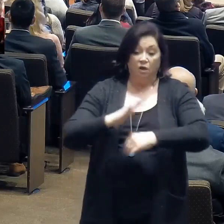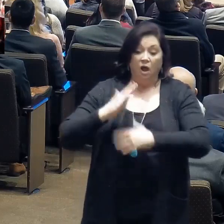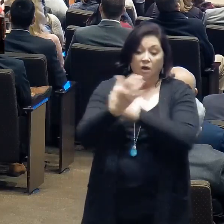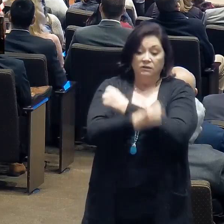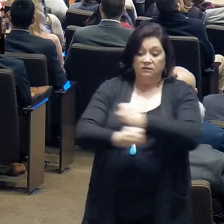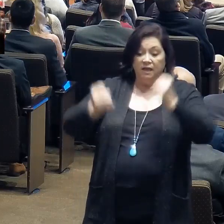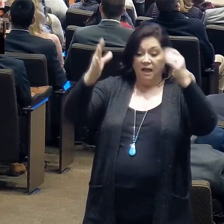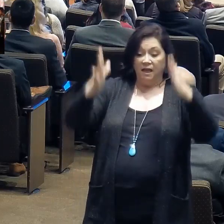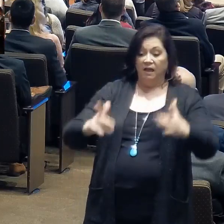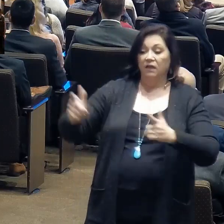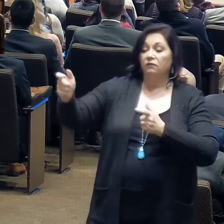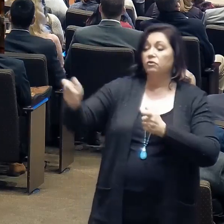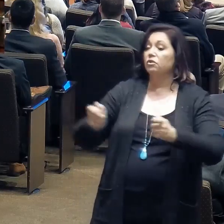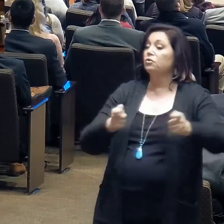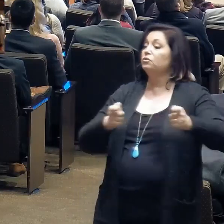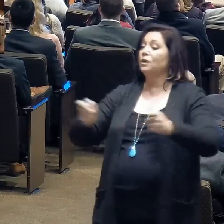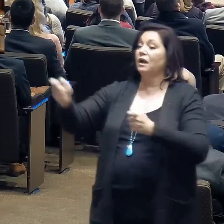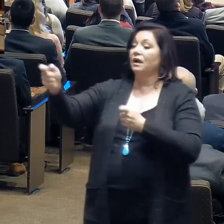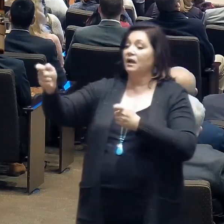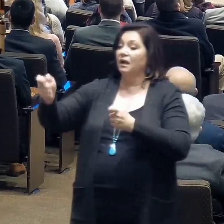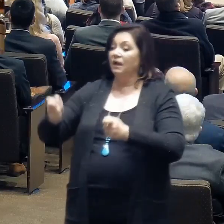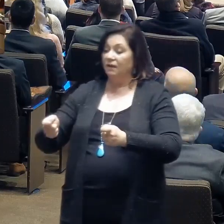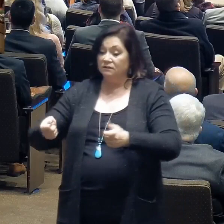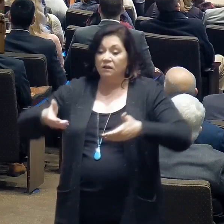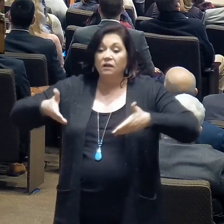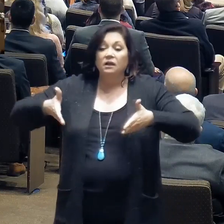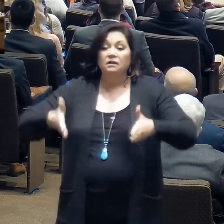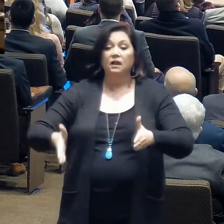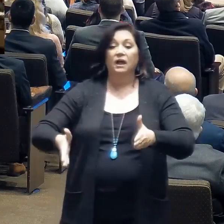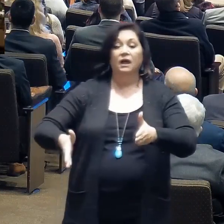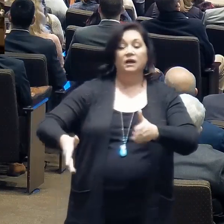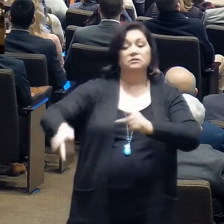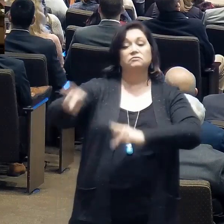heaven, their songs employ